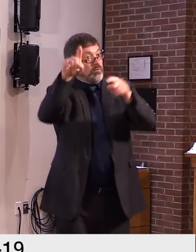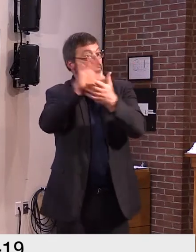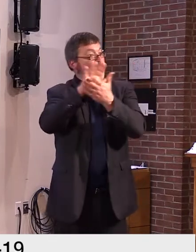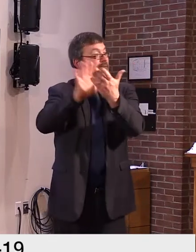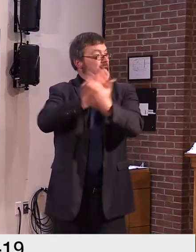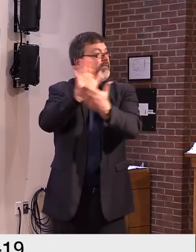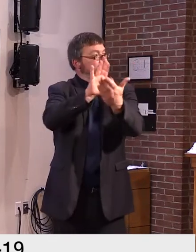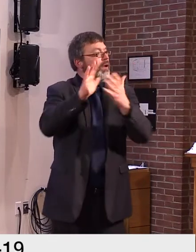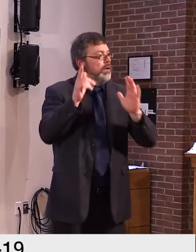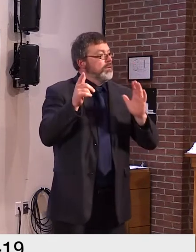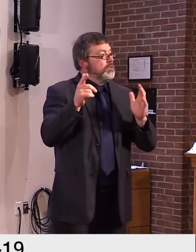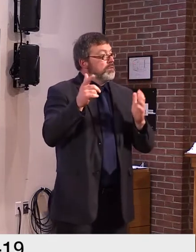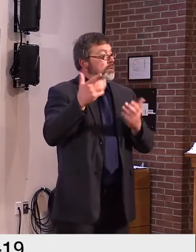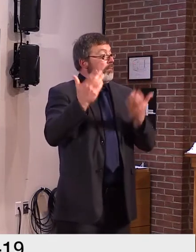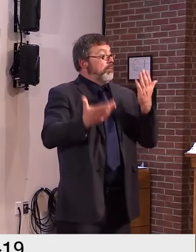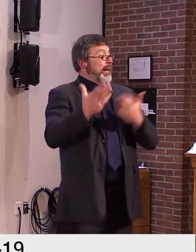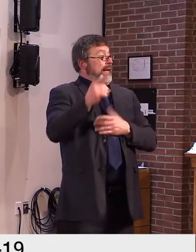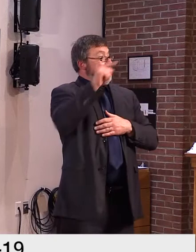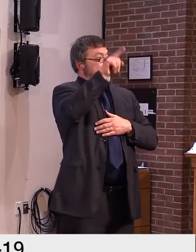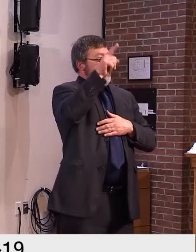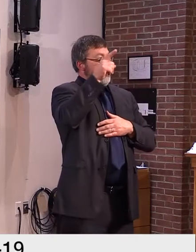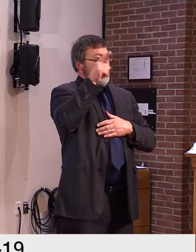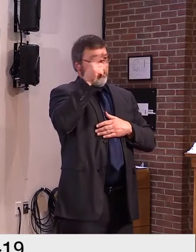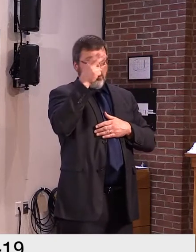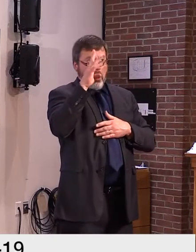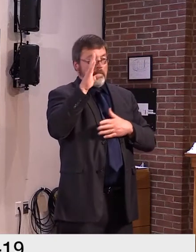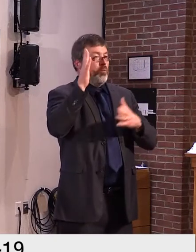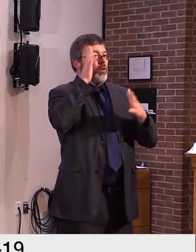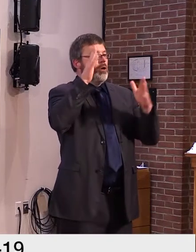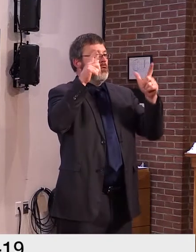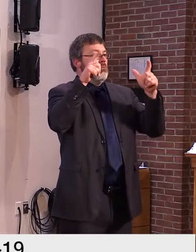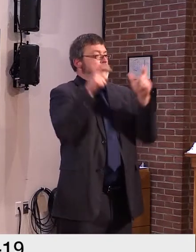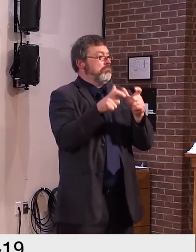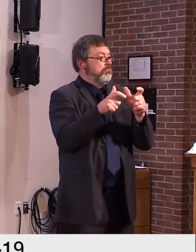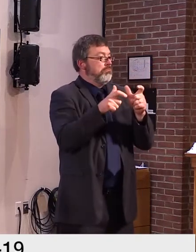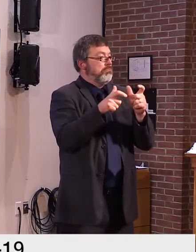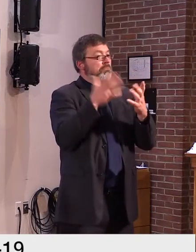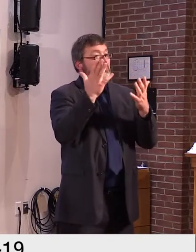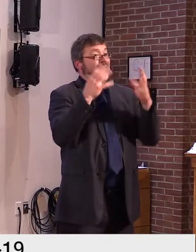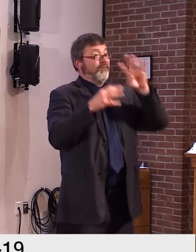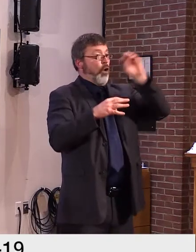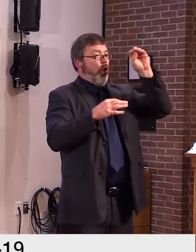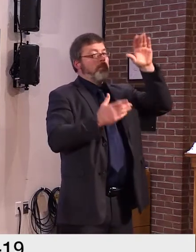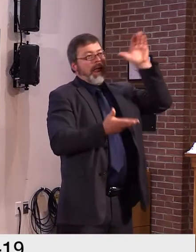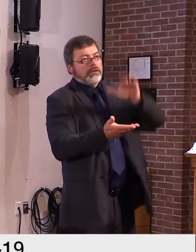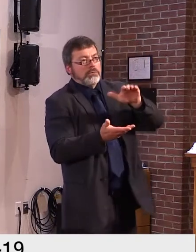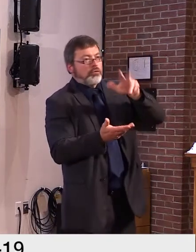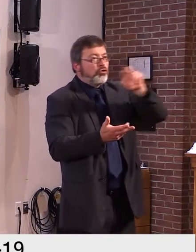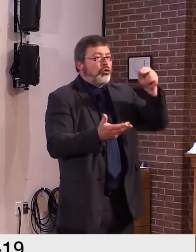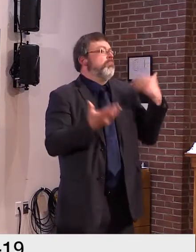decrease in the need for school-aged hubs. The team has surveyed